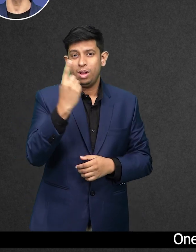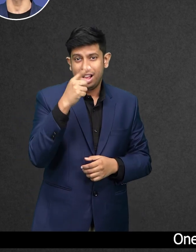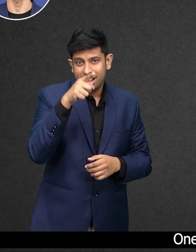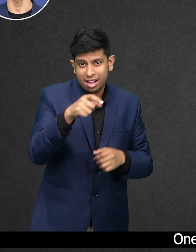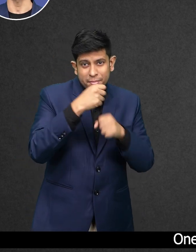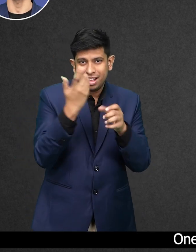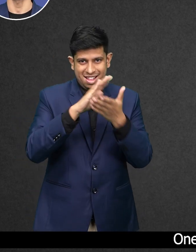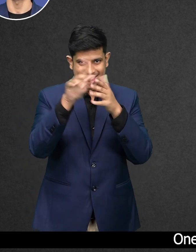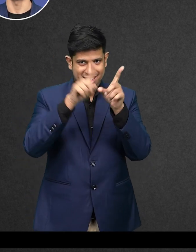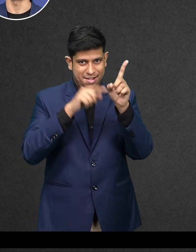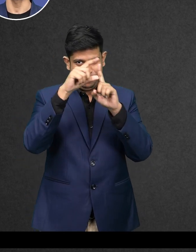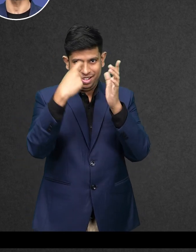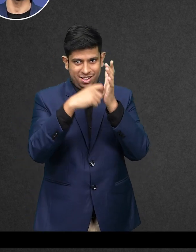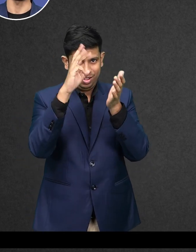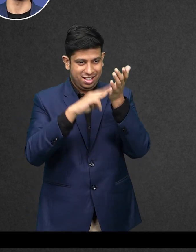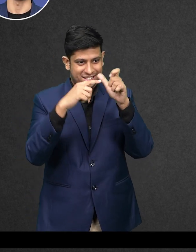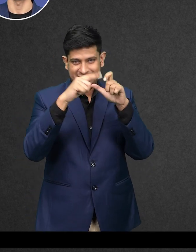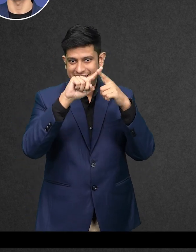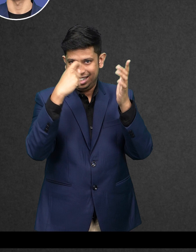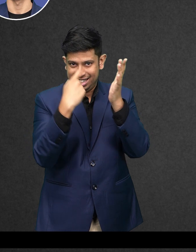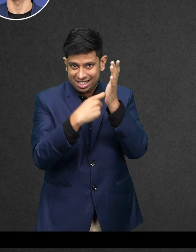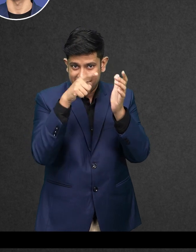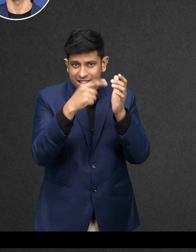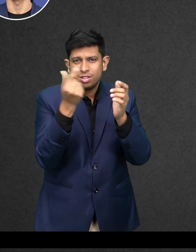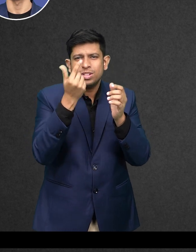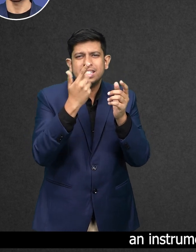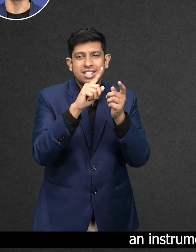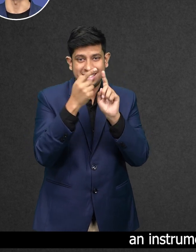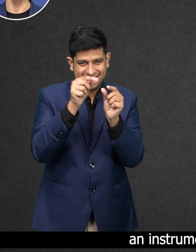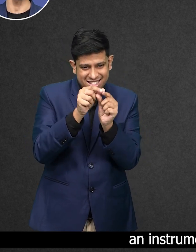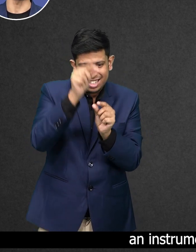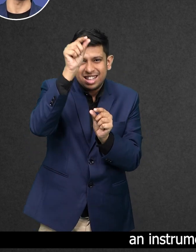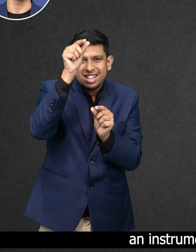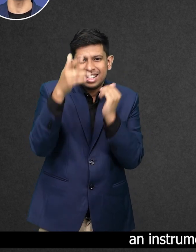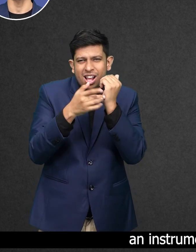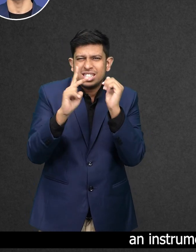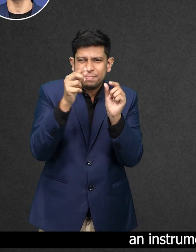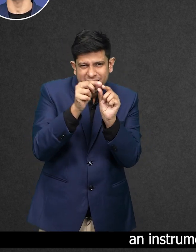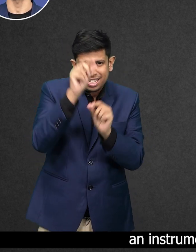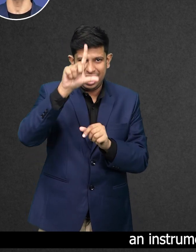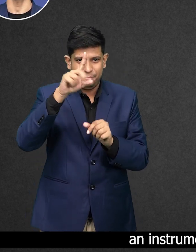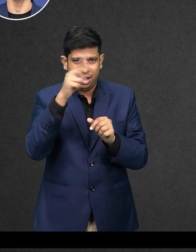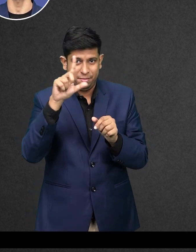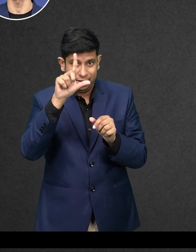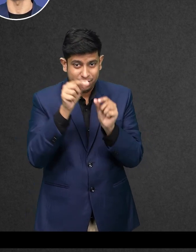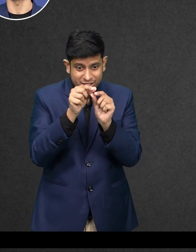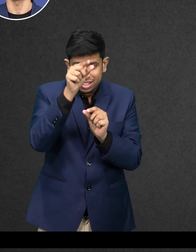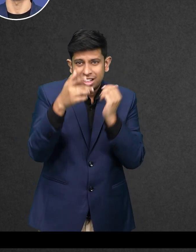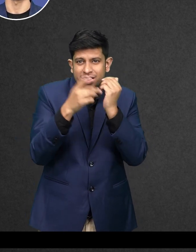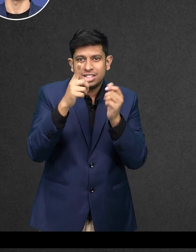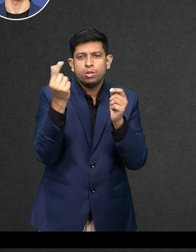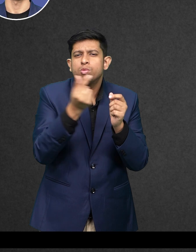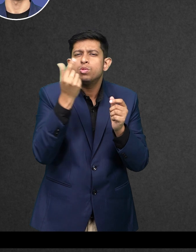One form of hydrometer is a lactometer, an instrument used to check the purity of